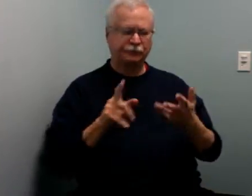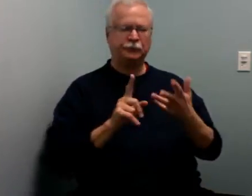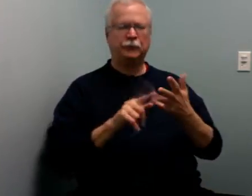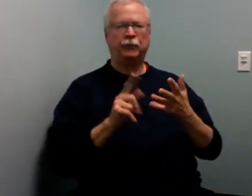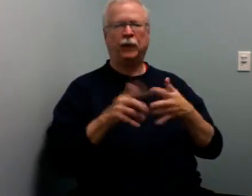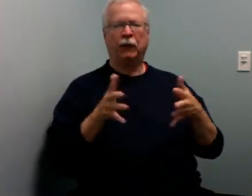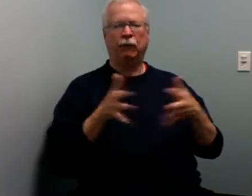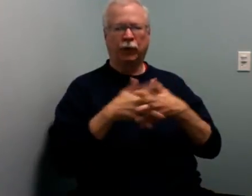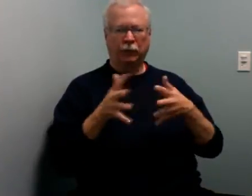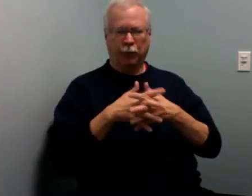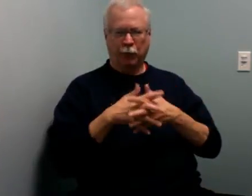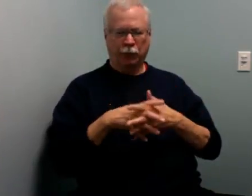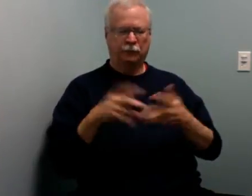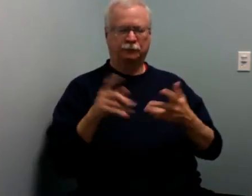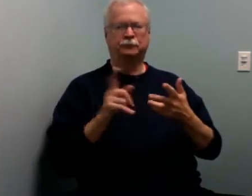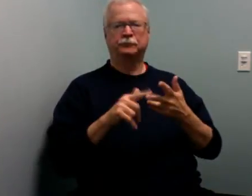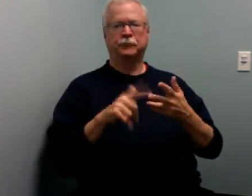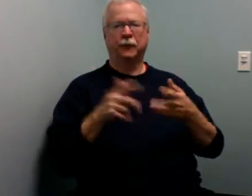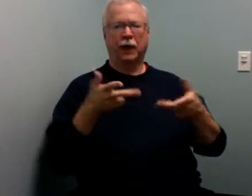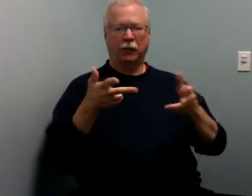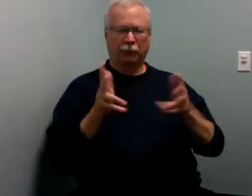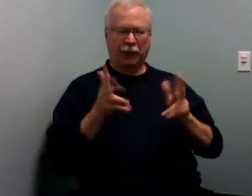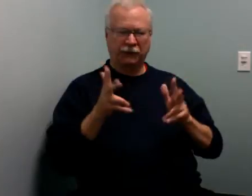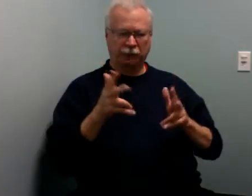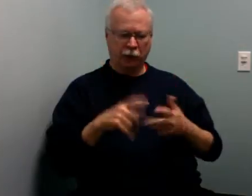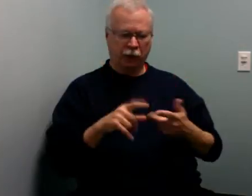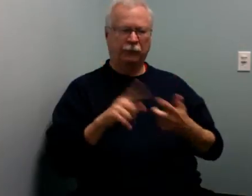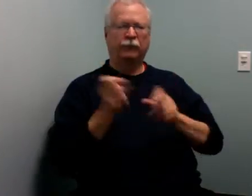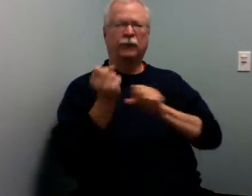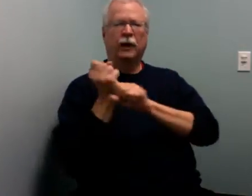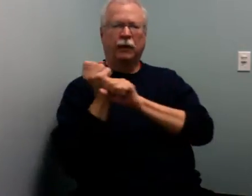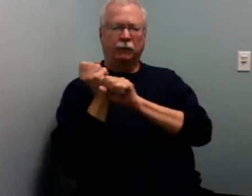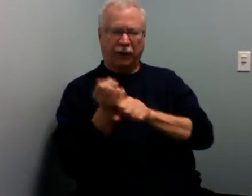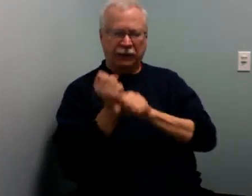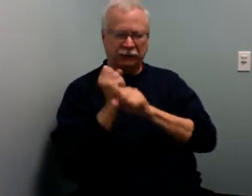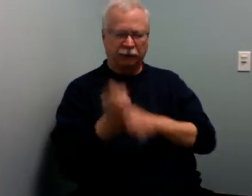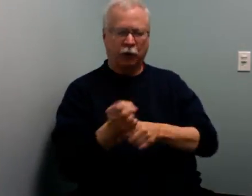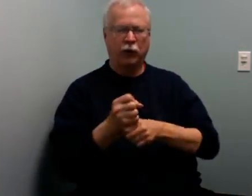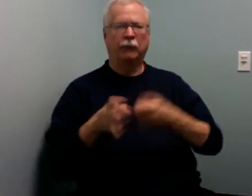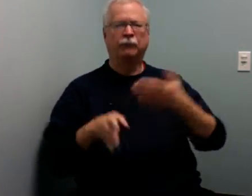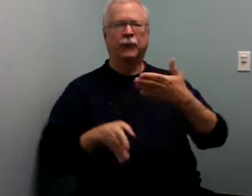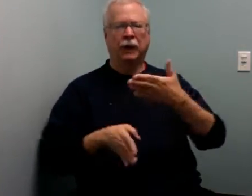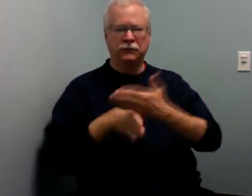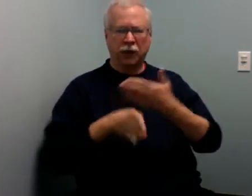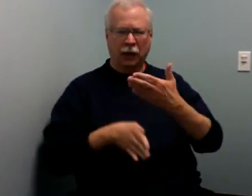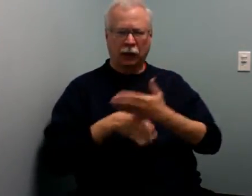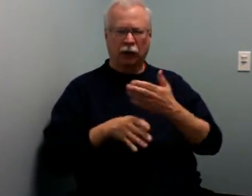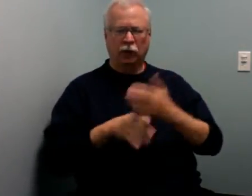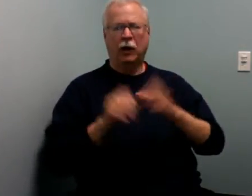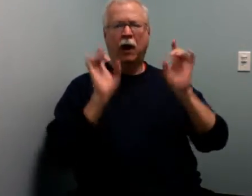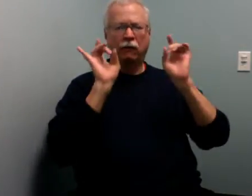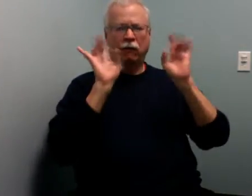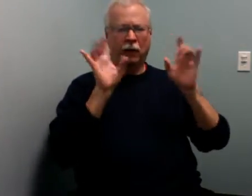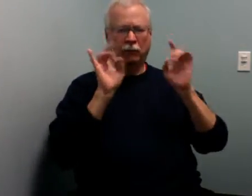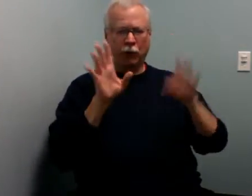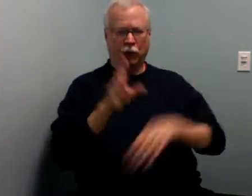So one thing, there was many different sports required in the physical education class, such as baseball, soccer,